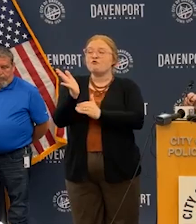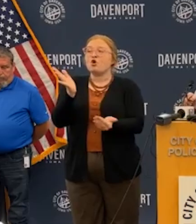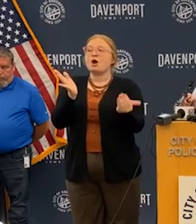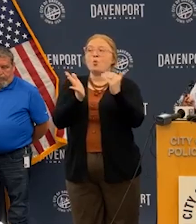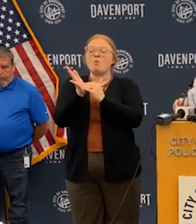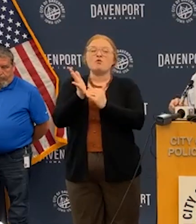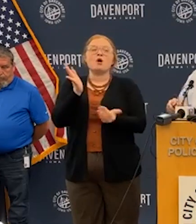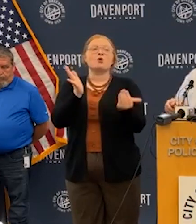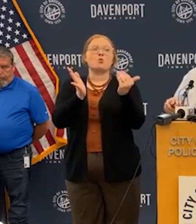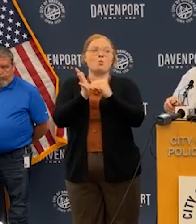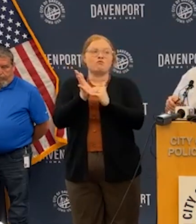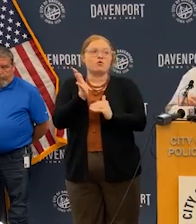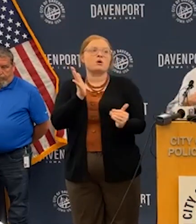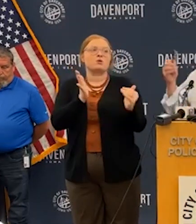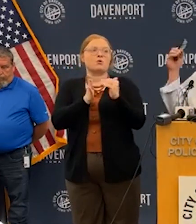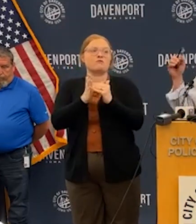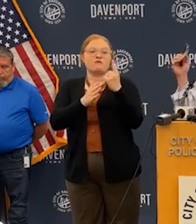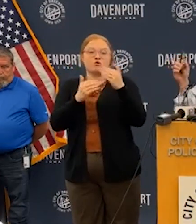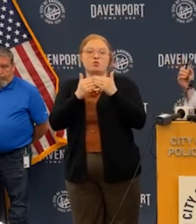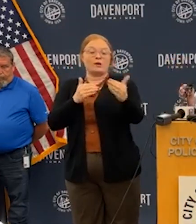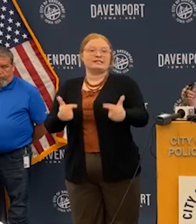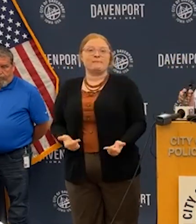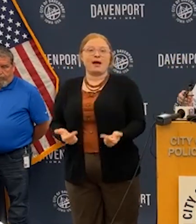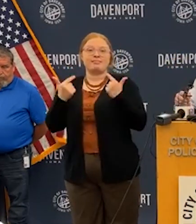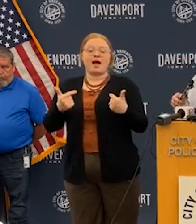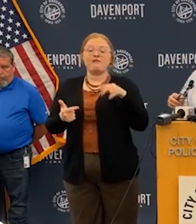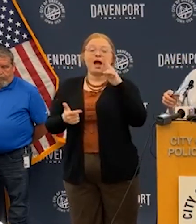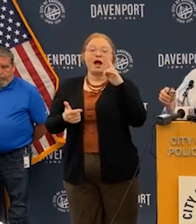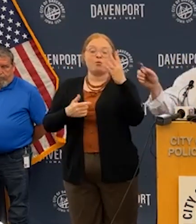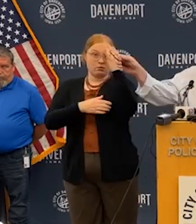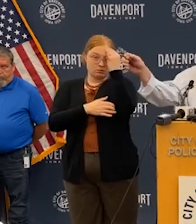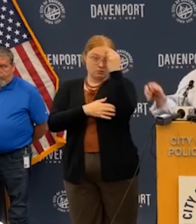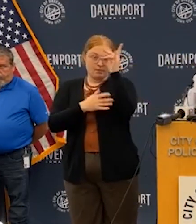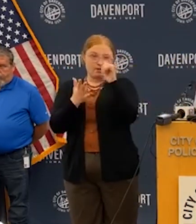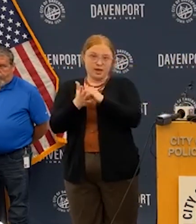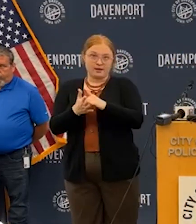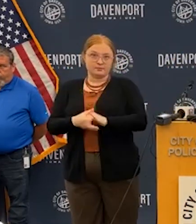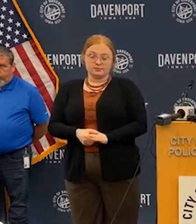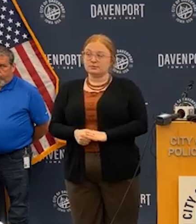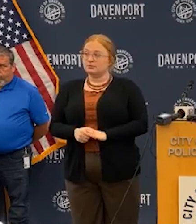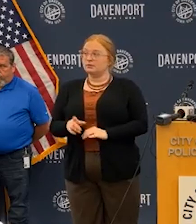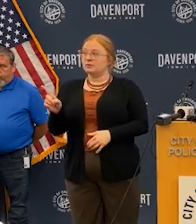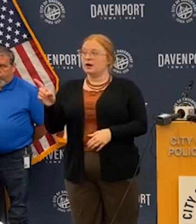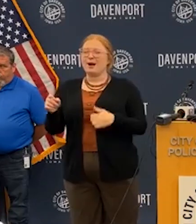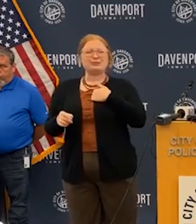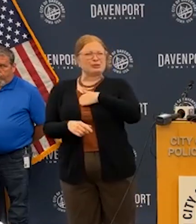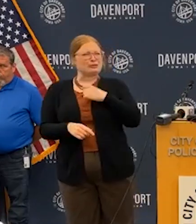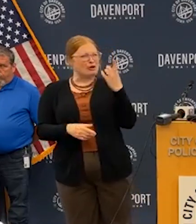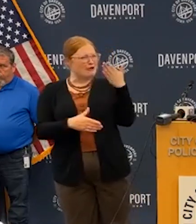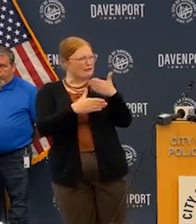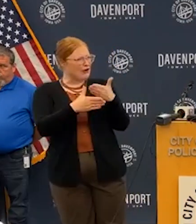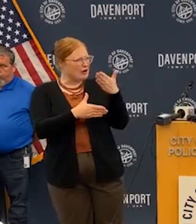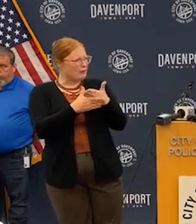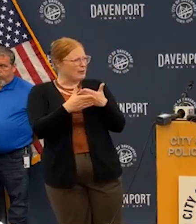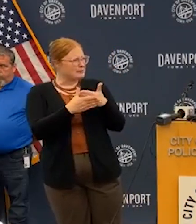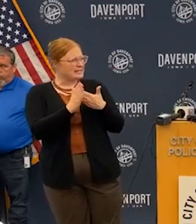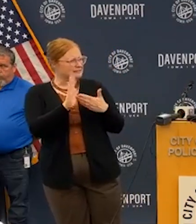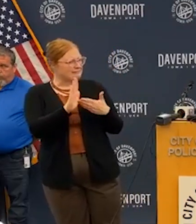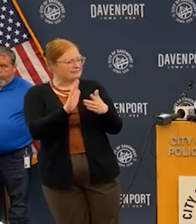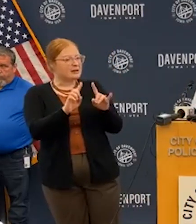again. Ma'am. I apologize for interrupting the last time. But my question back then was going to